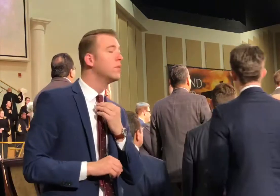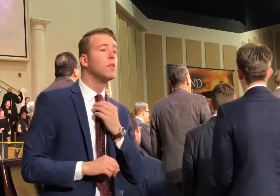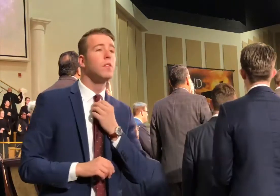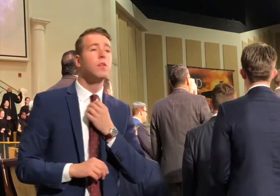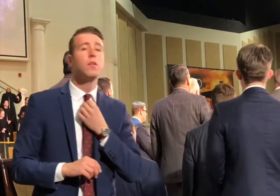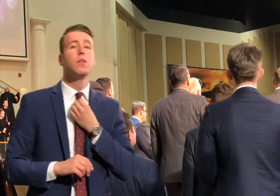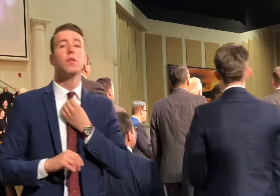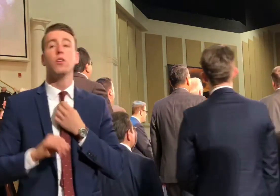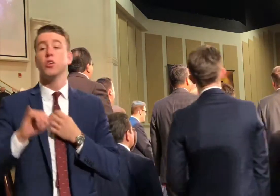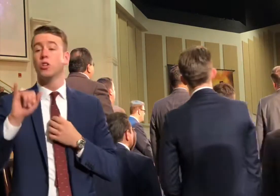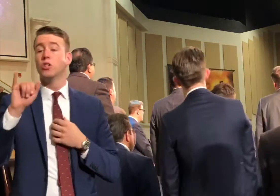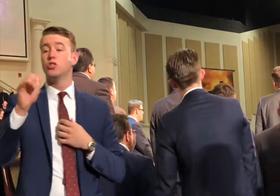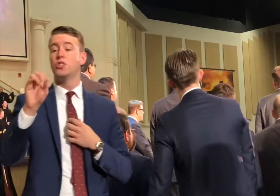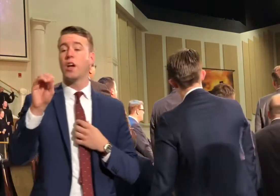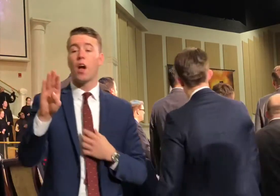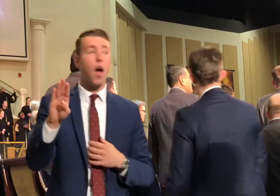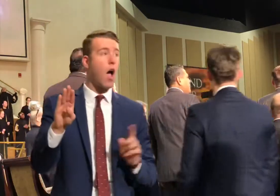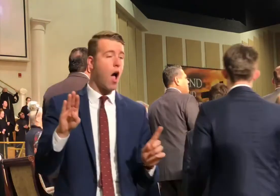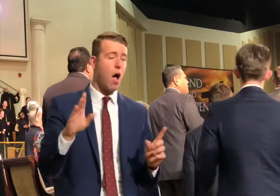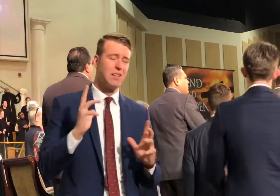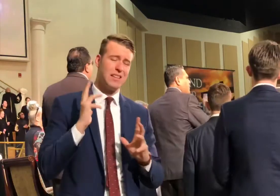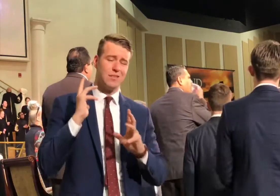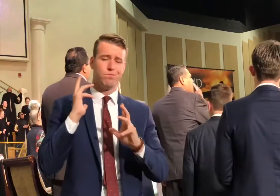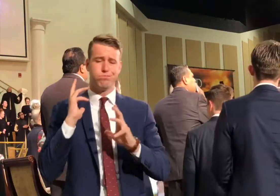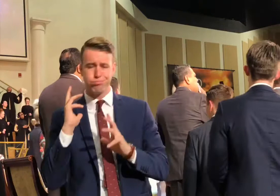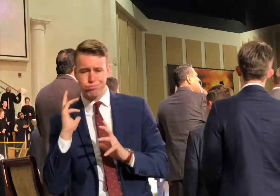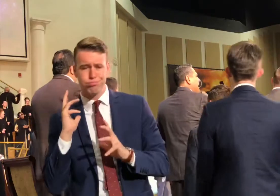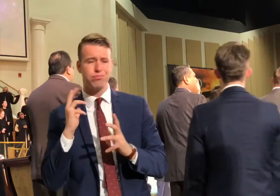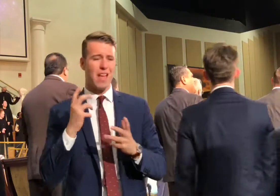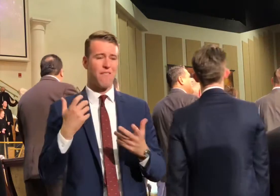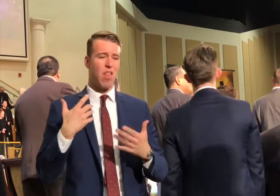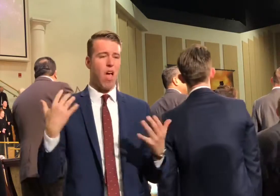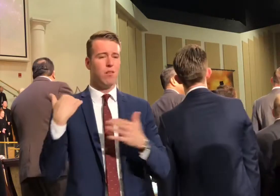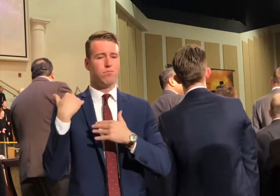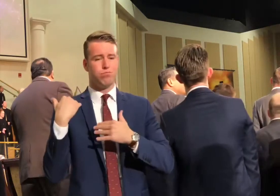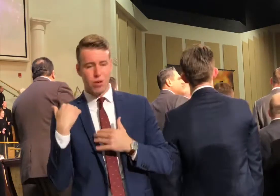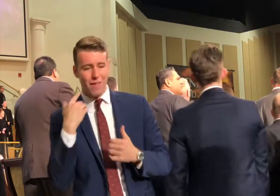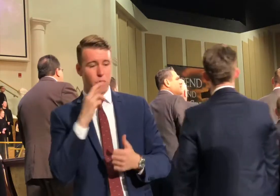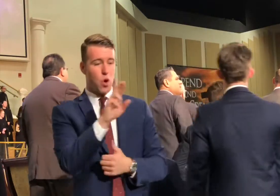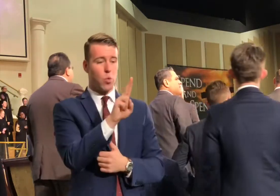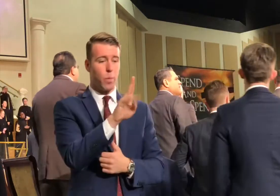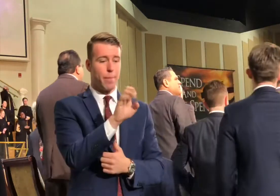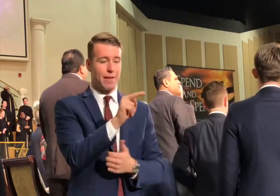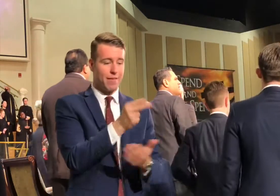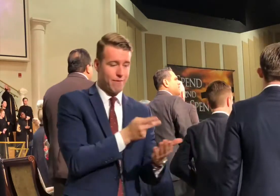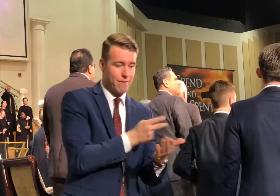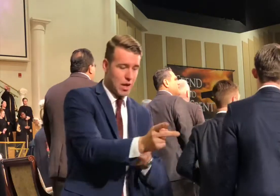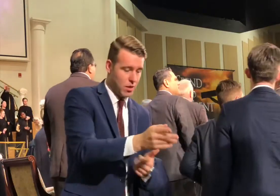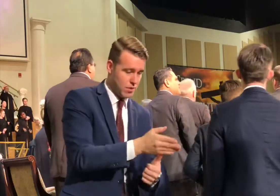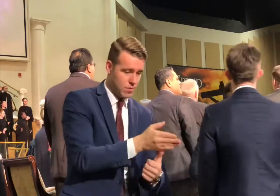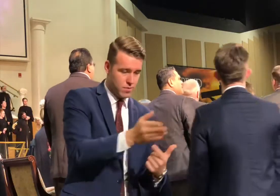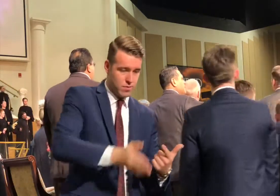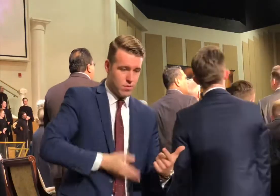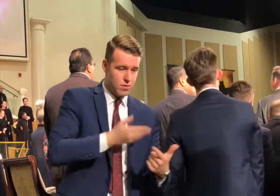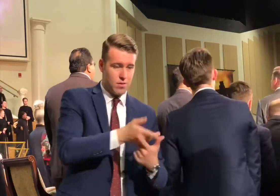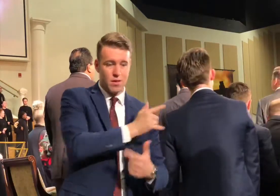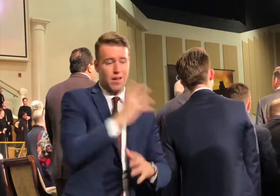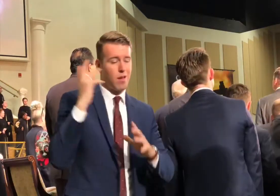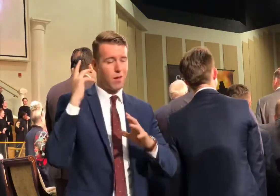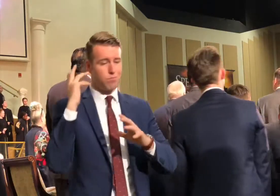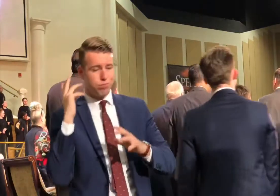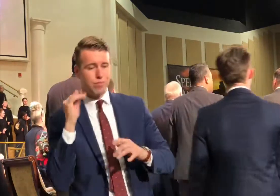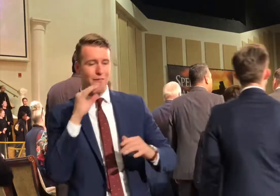Jacob carries the weight. Jacob carries the weight of Reuben's failure. He carries the weight